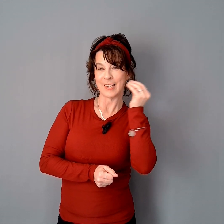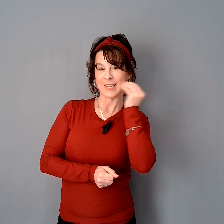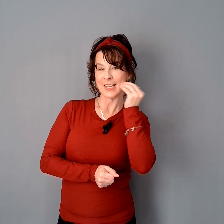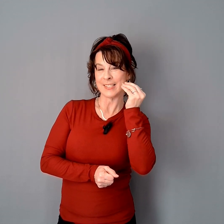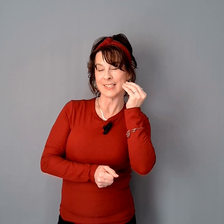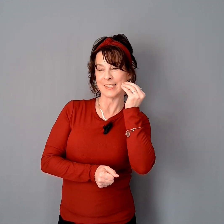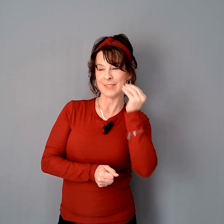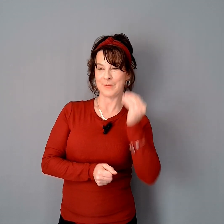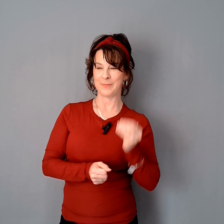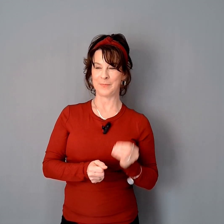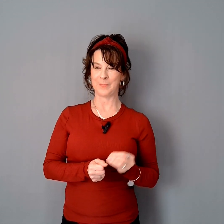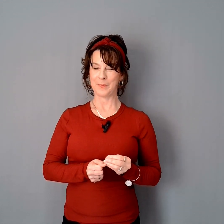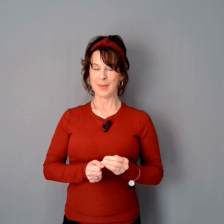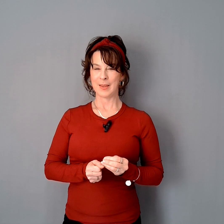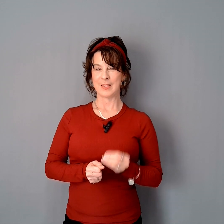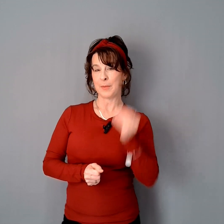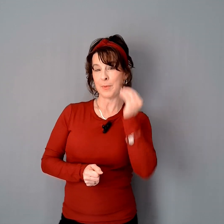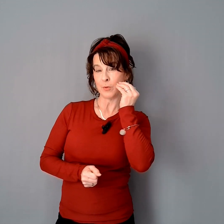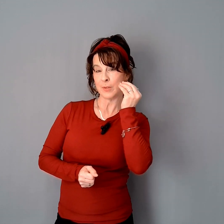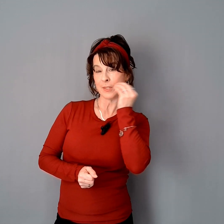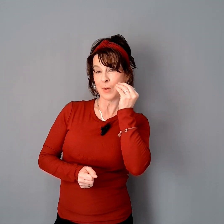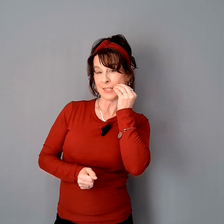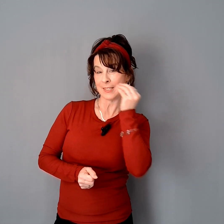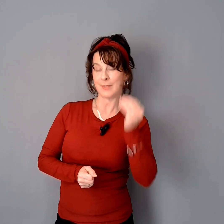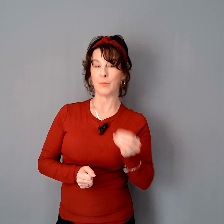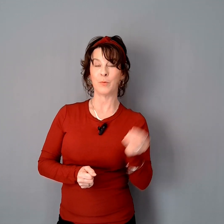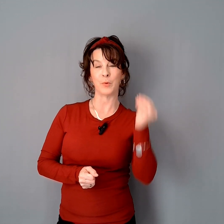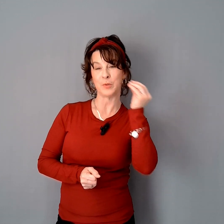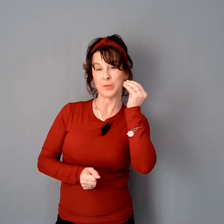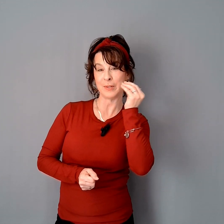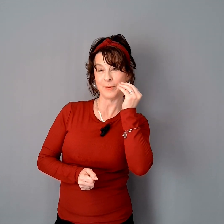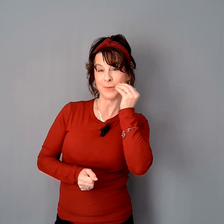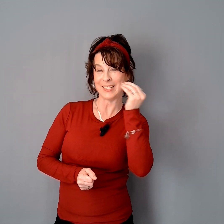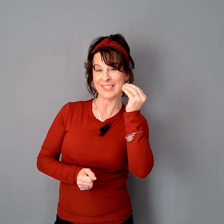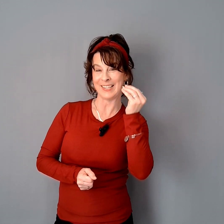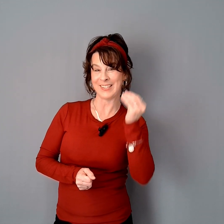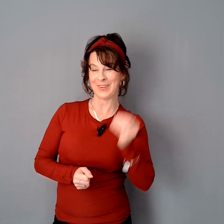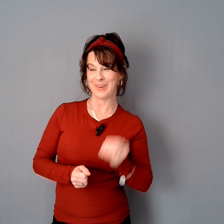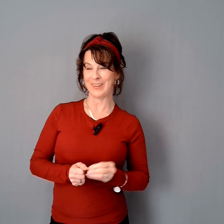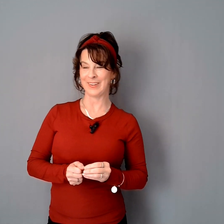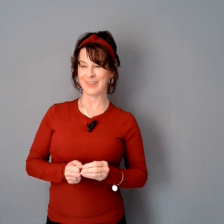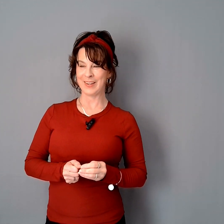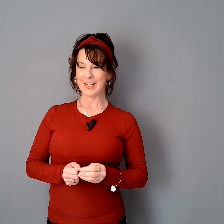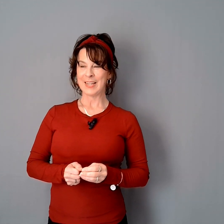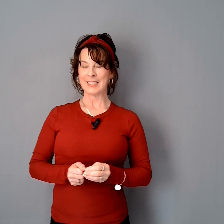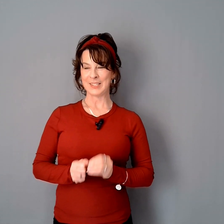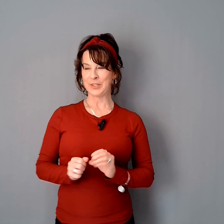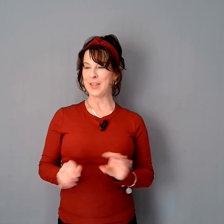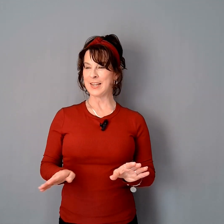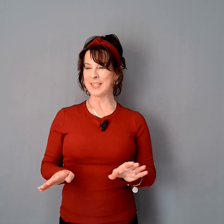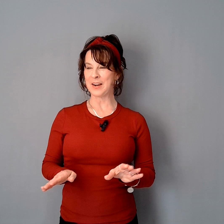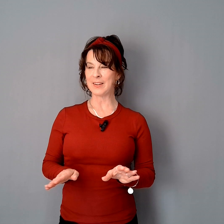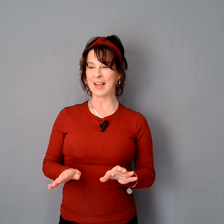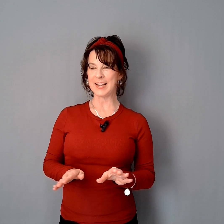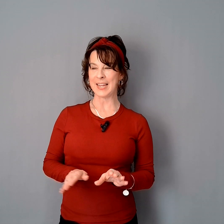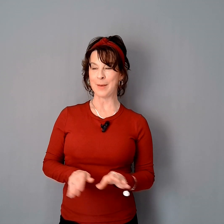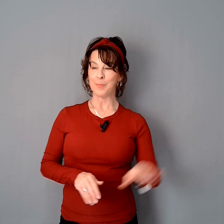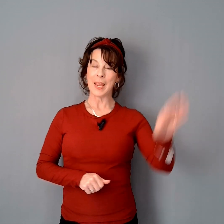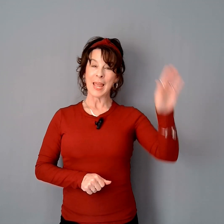a kiss. Some people do it twice. We're going to do it once in the song. Let's do that entire line again.